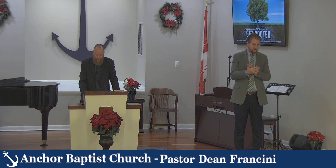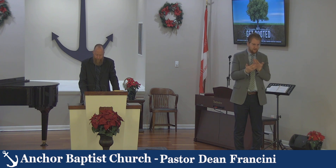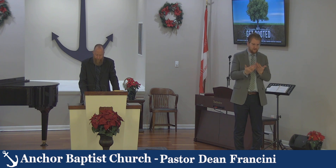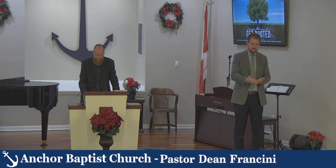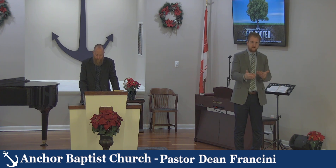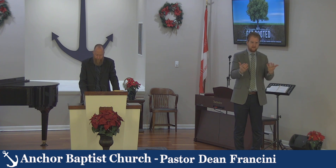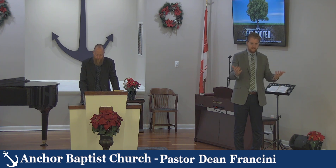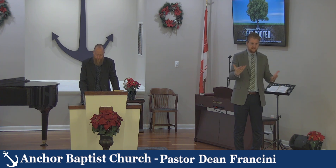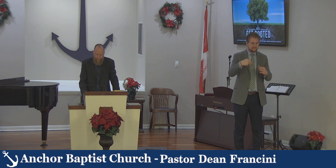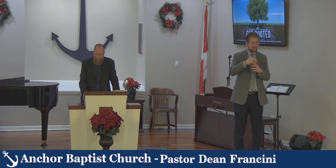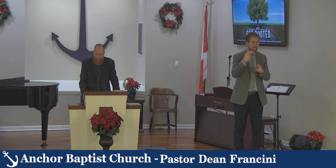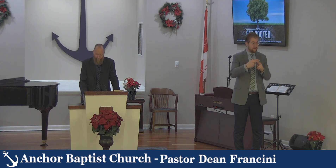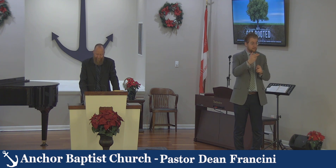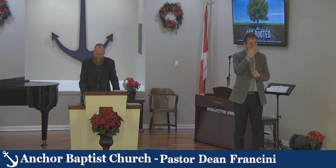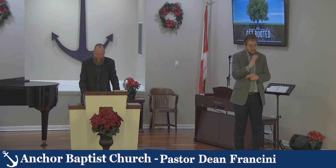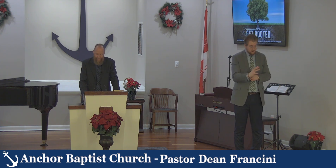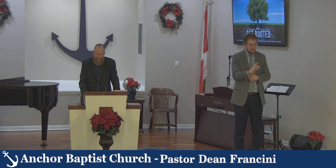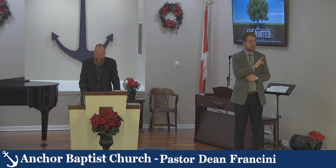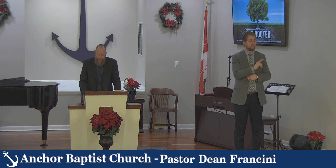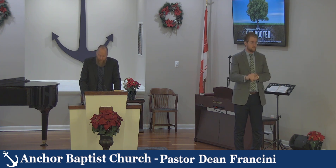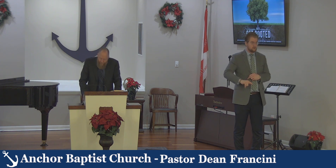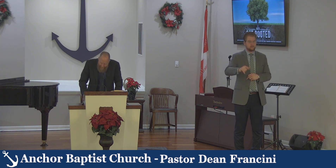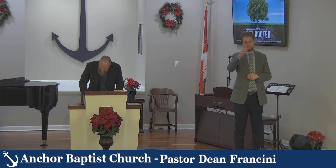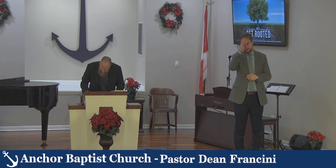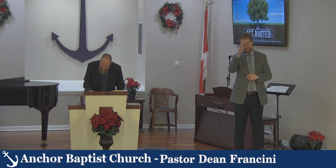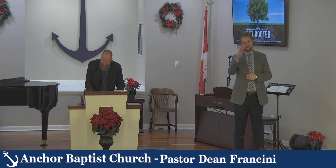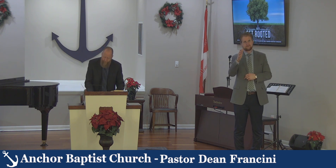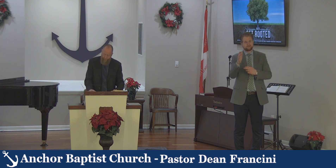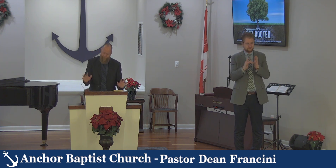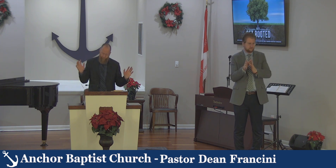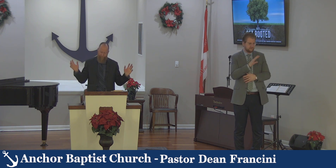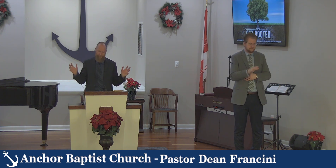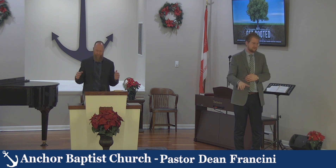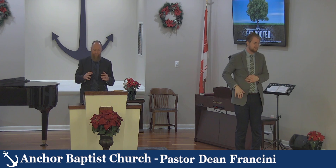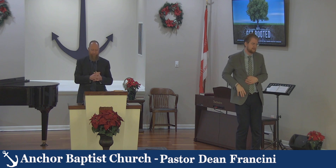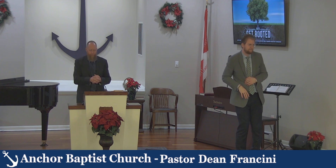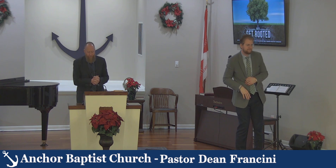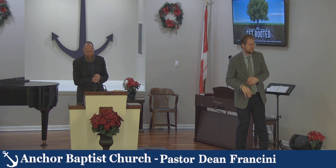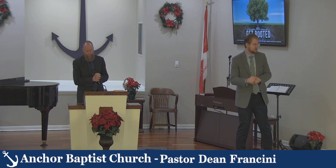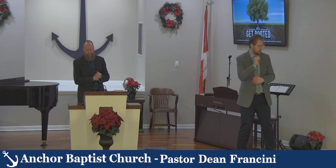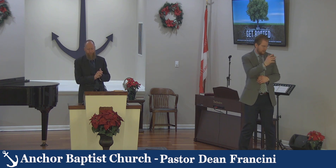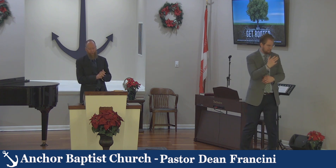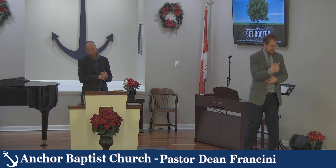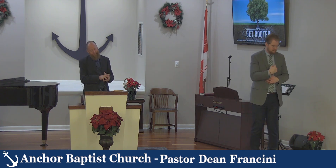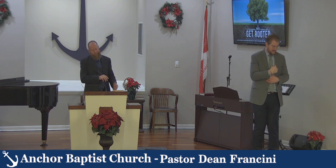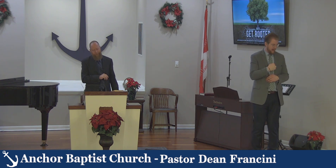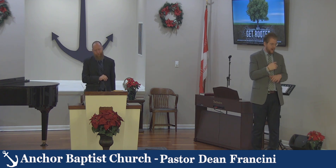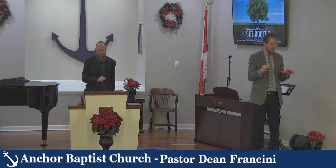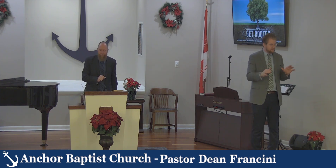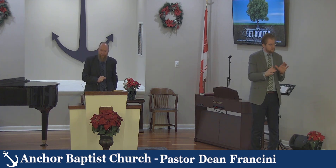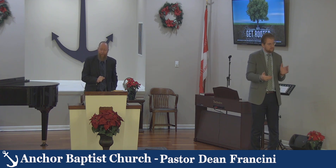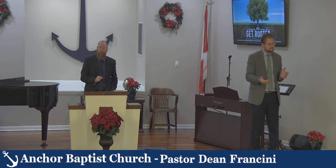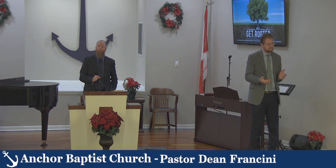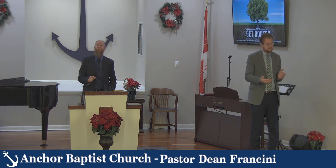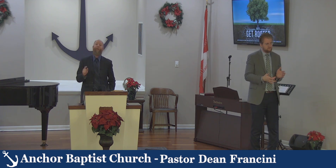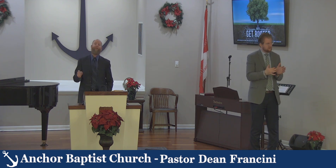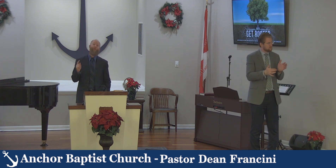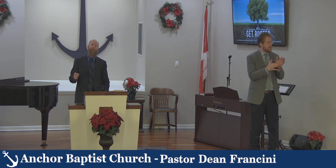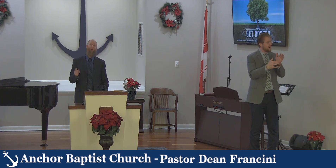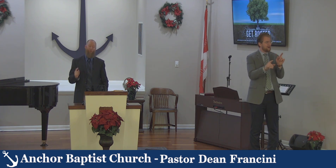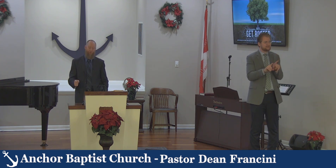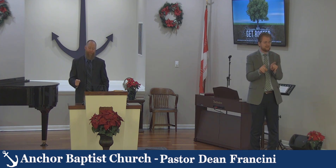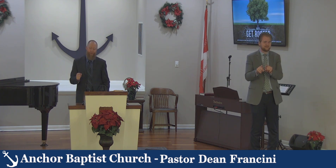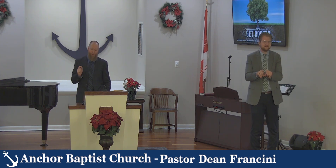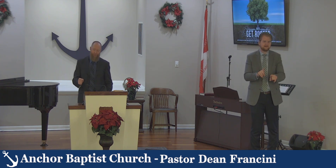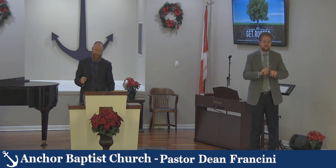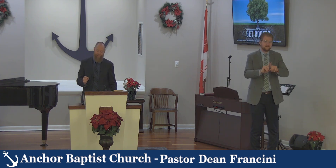name of our Lord Jesus Christ. Now don't get mad at me because I do this from time to time as well. Hopefully I'm getting better at it, but we